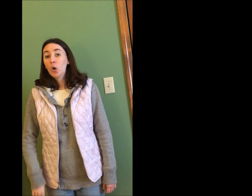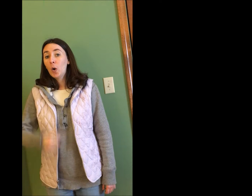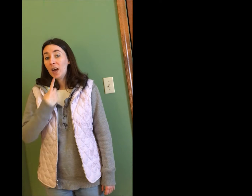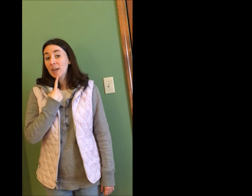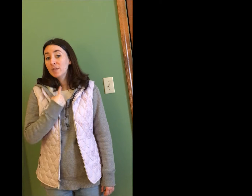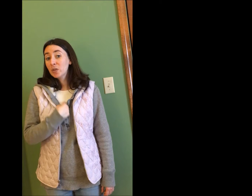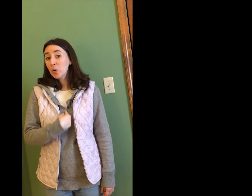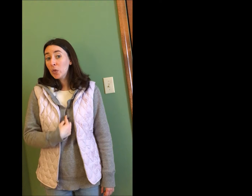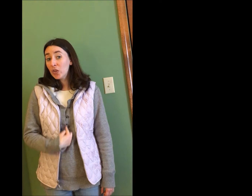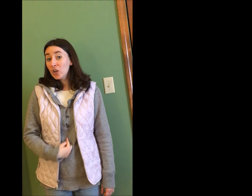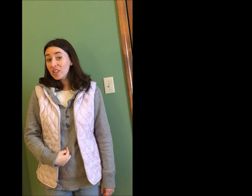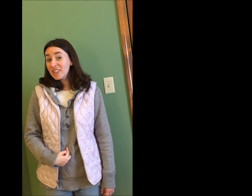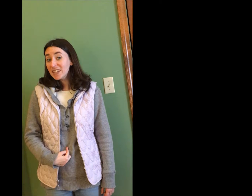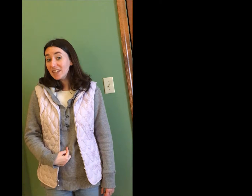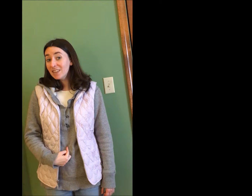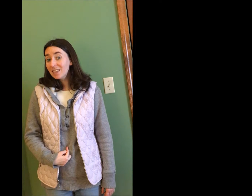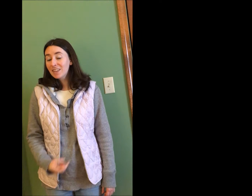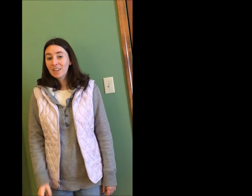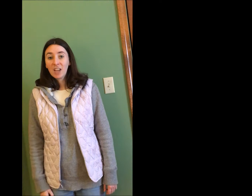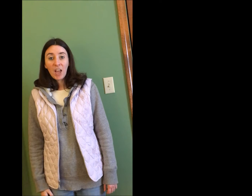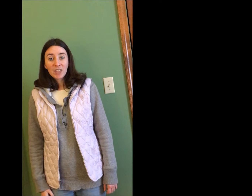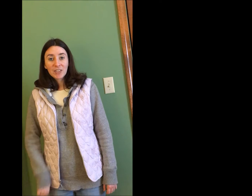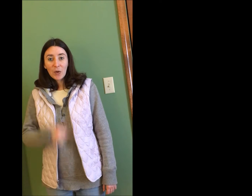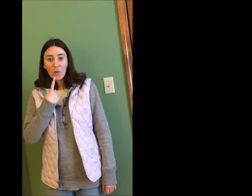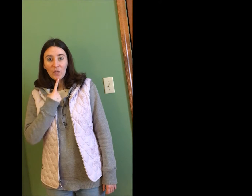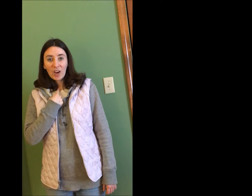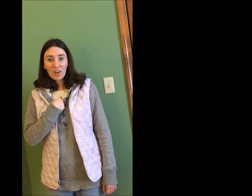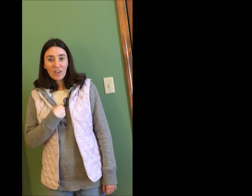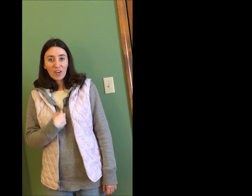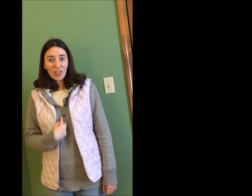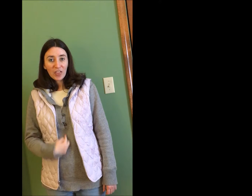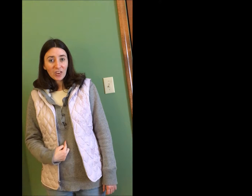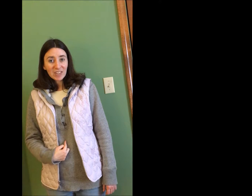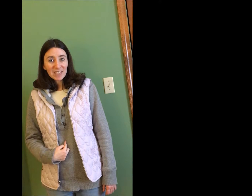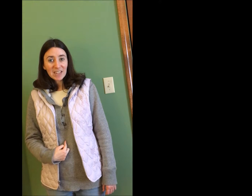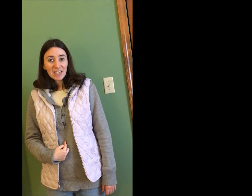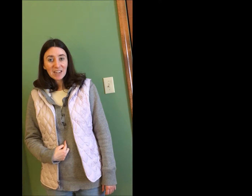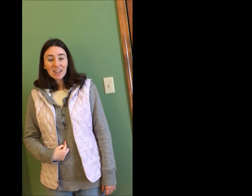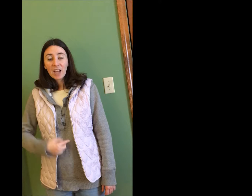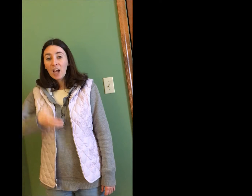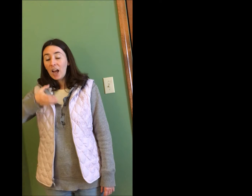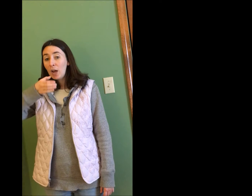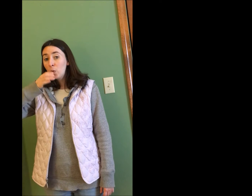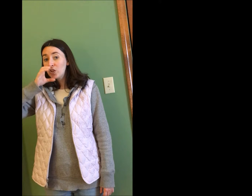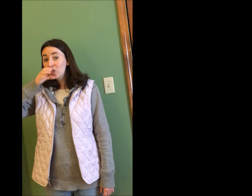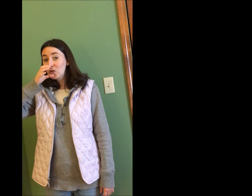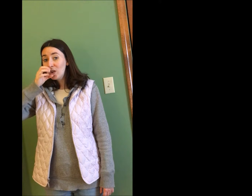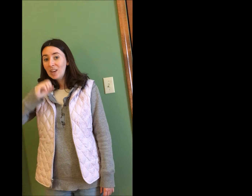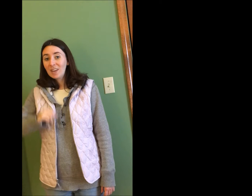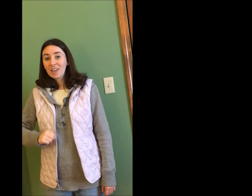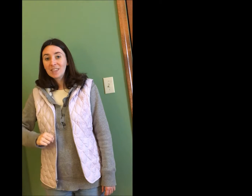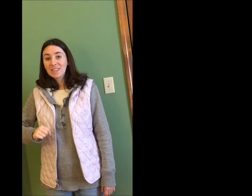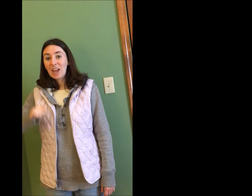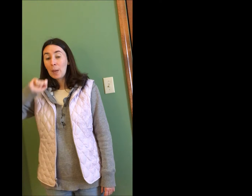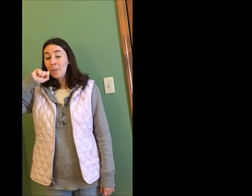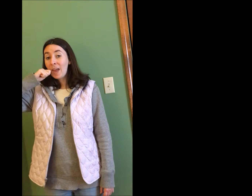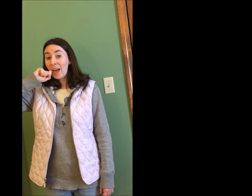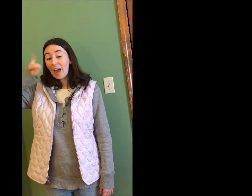Oh, I'm so thirsty. So very, very thirsty. I want to drink some